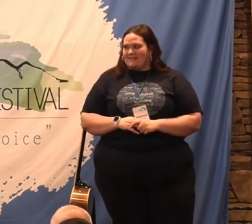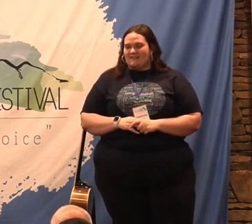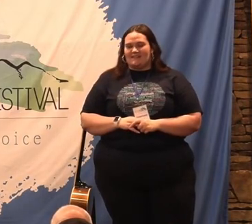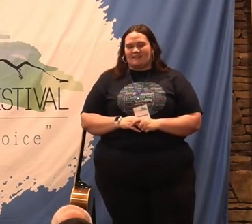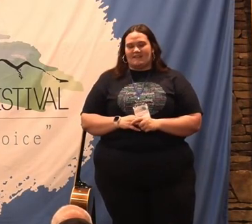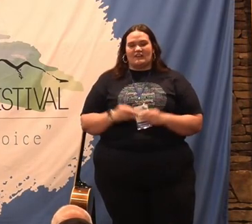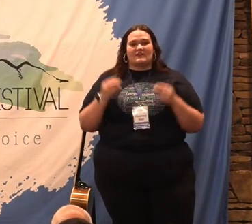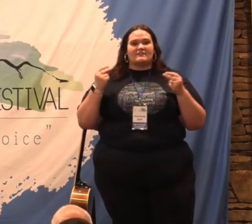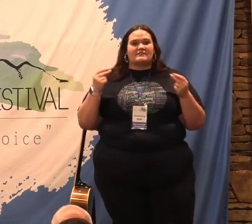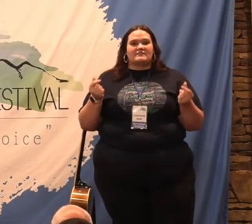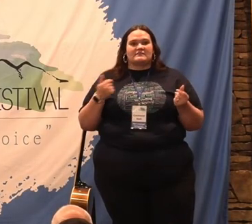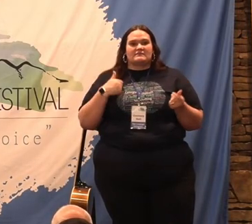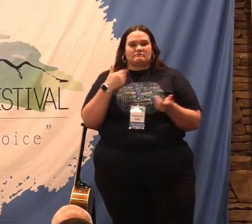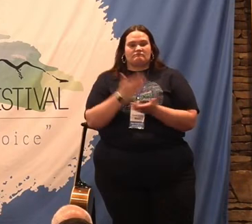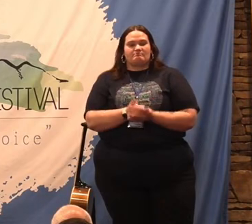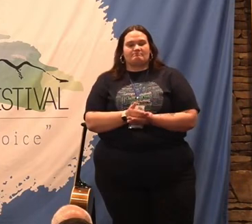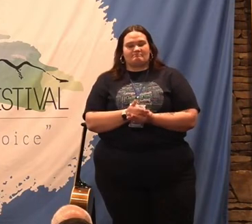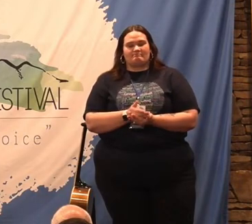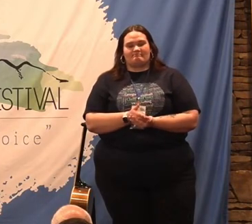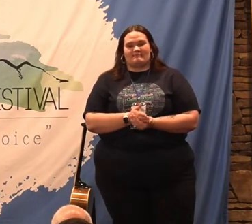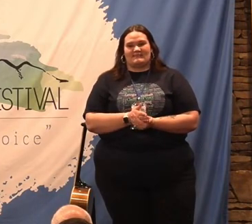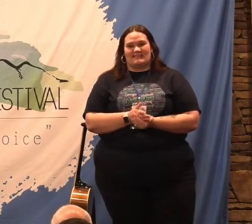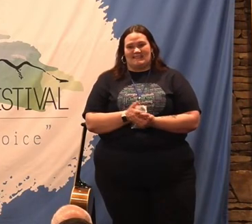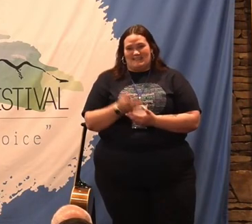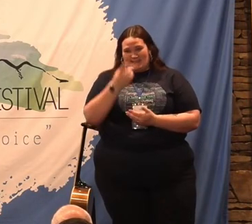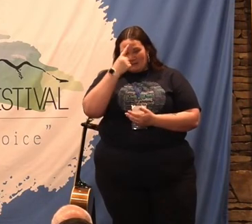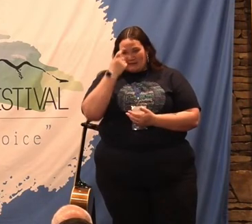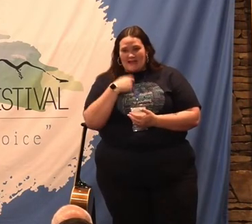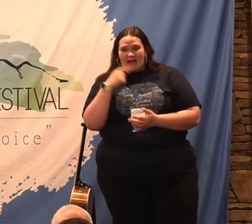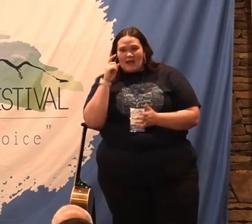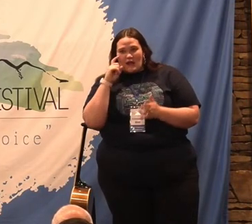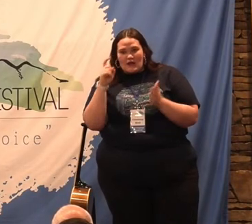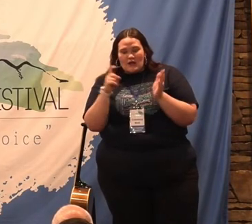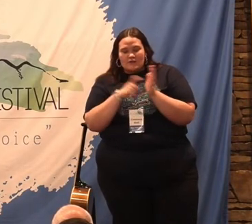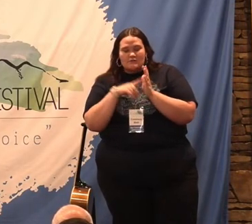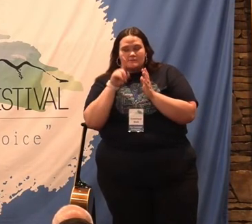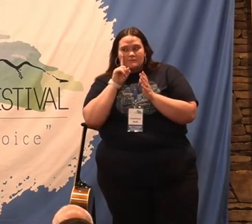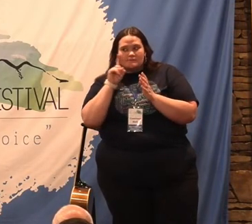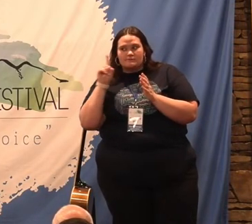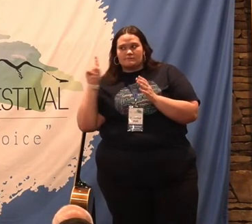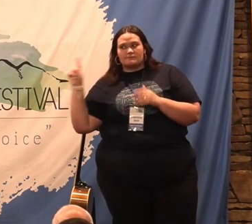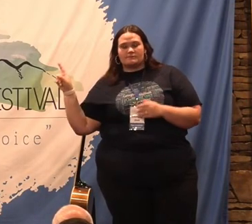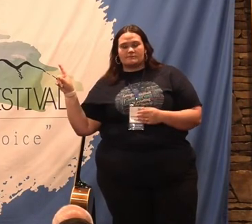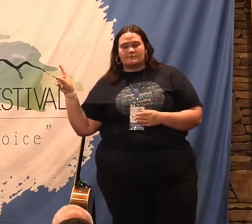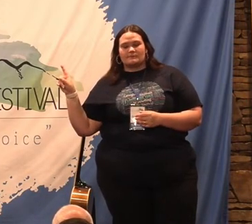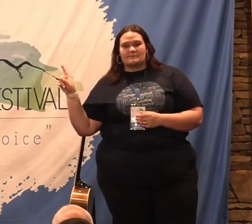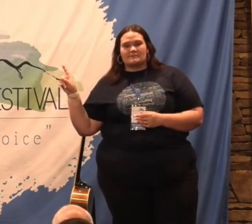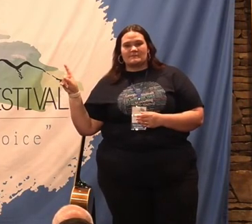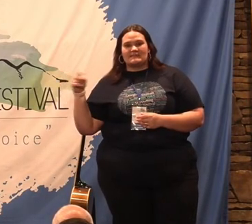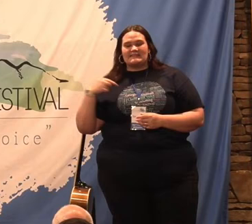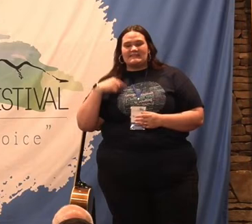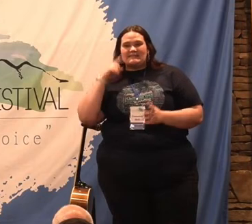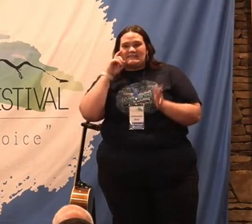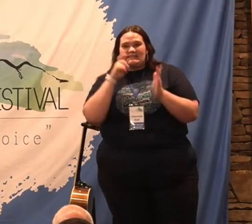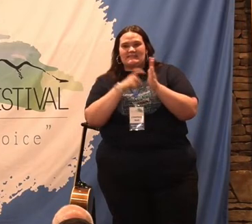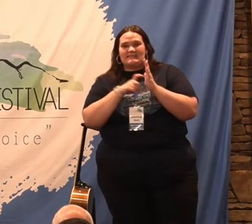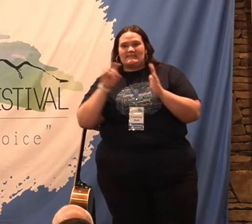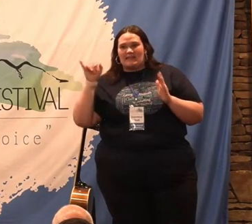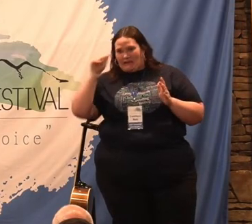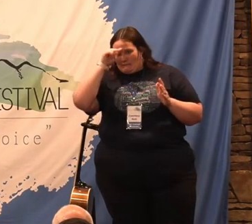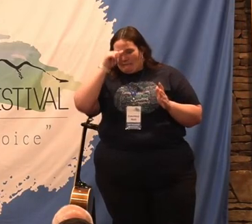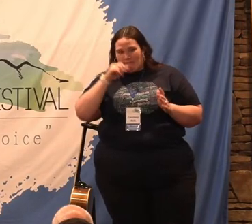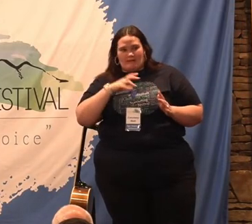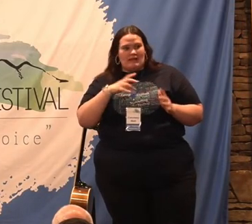When all of a sudden I stop, because I notice from the corner of my eye, I notice that fellow with all